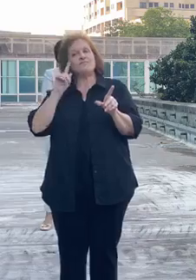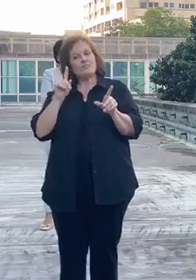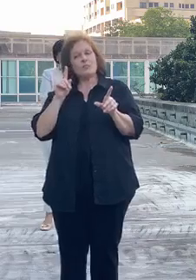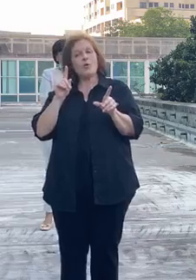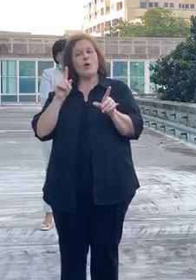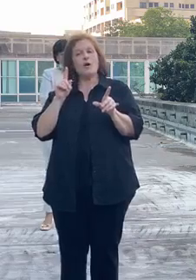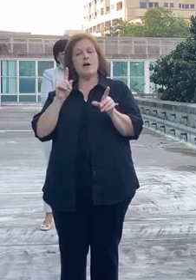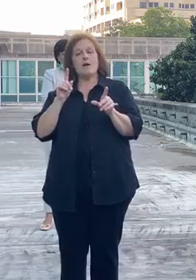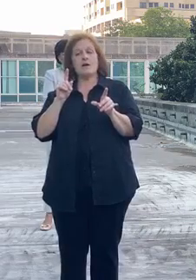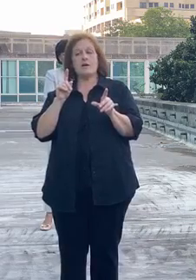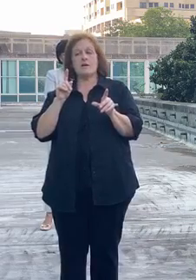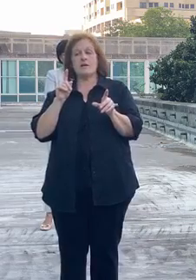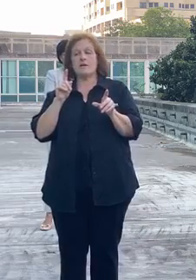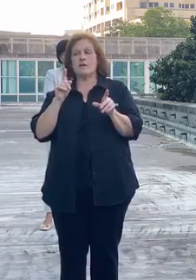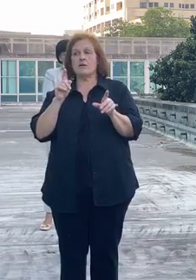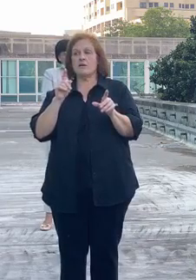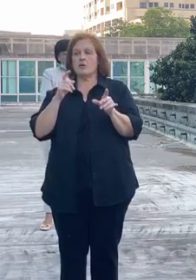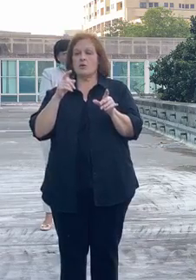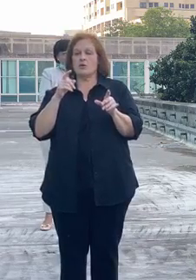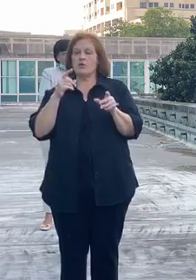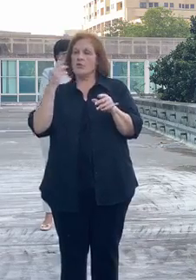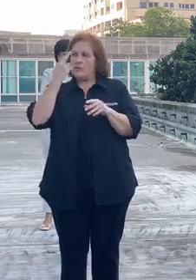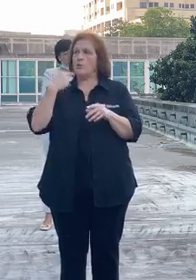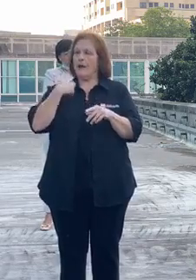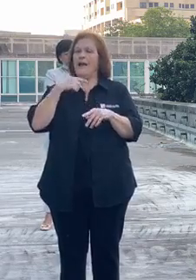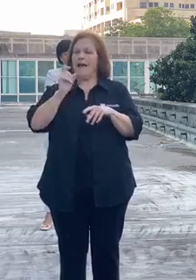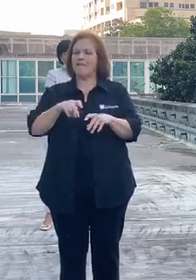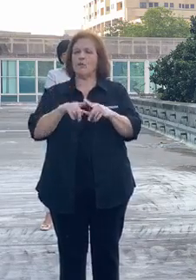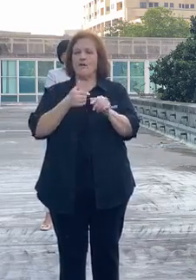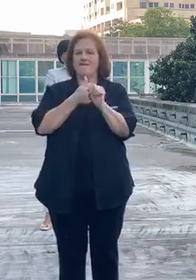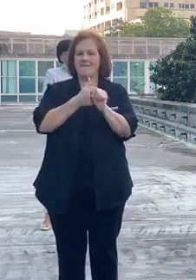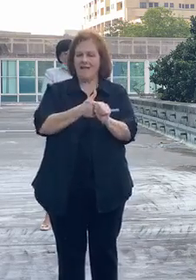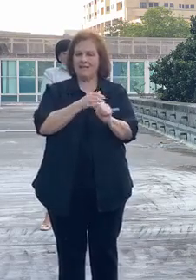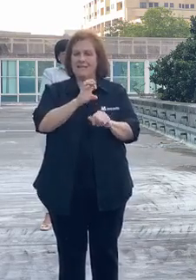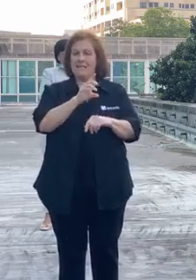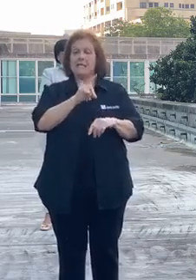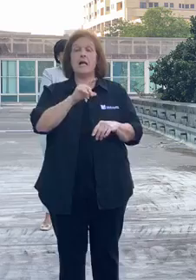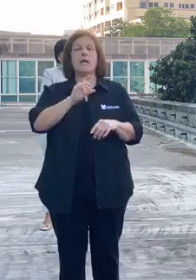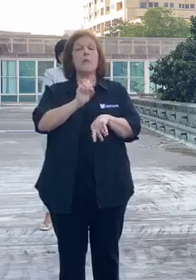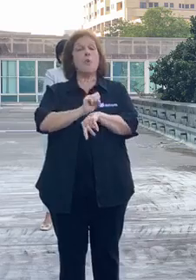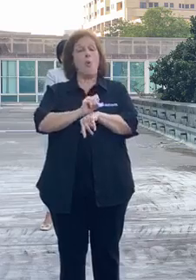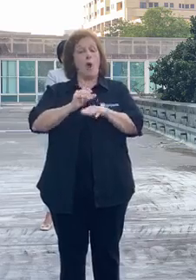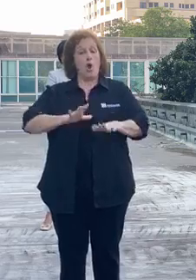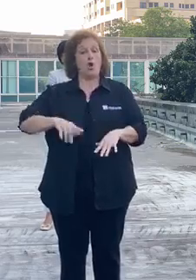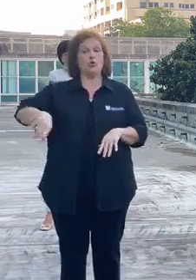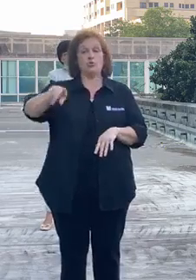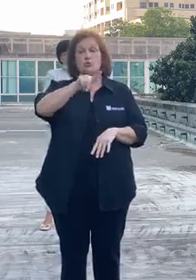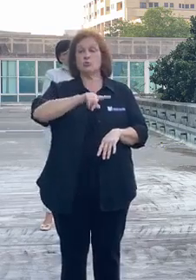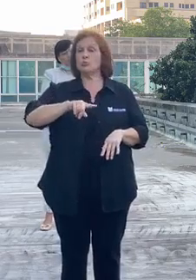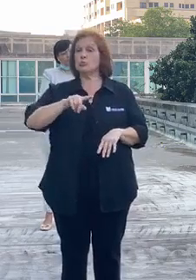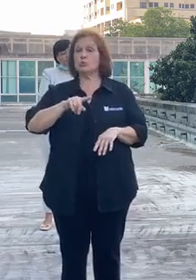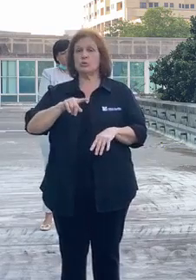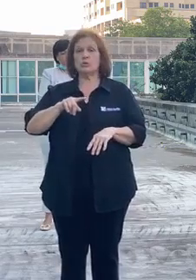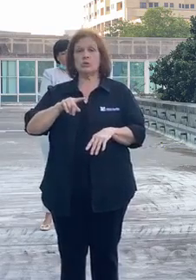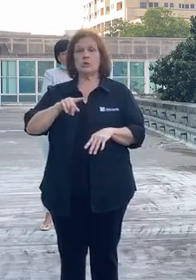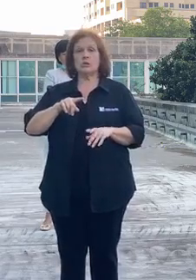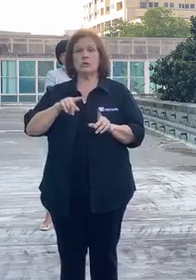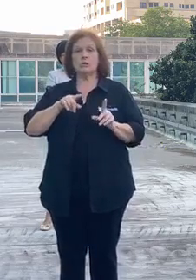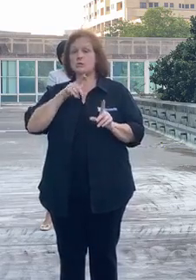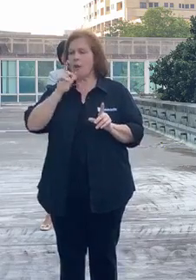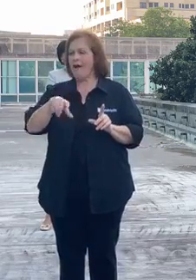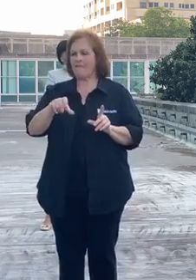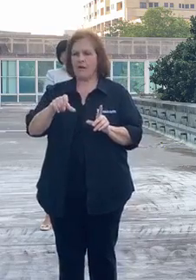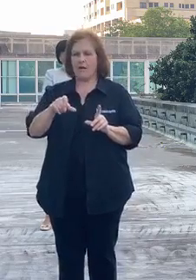on federal guidance. So again, just employers, it is not necessary for folks to disclose to you their